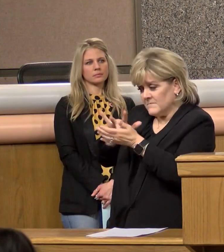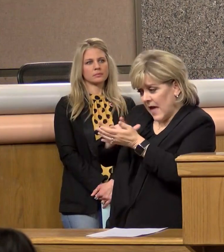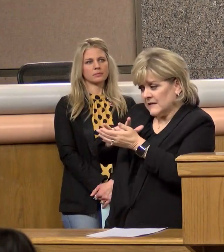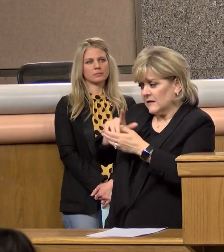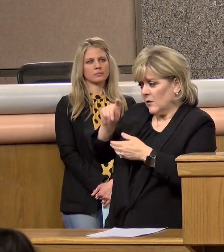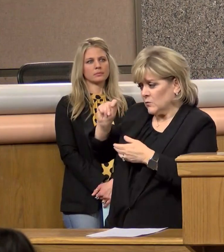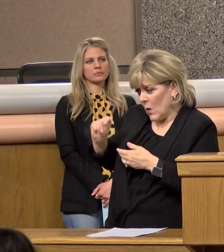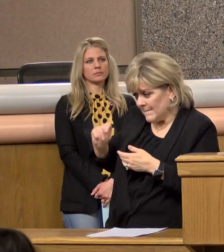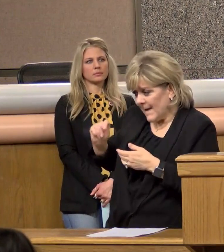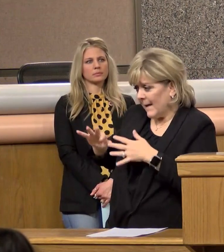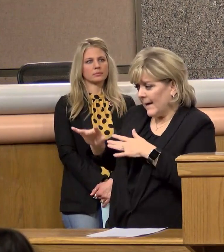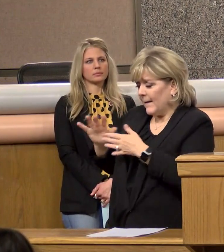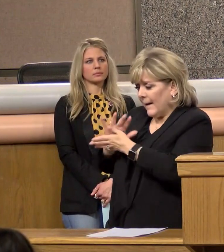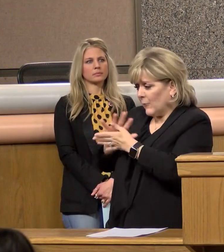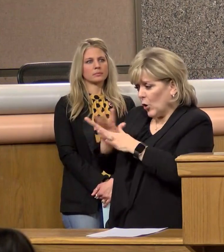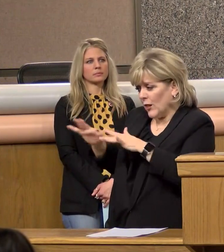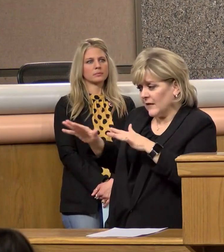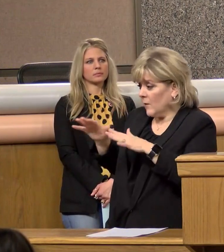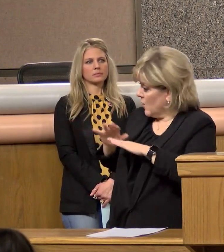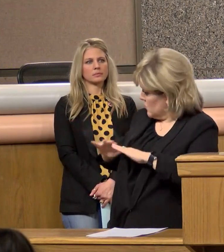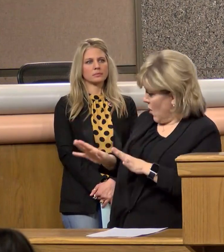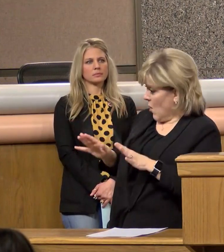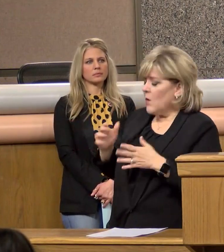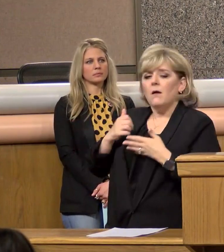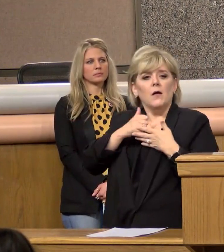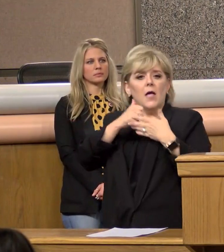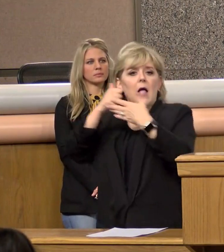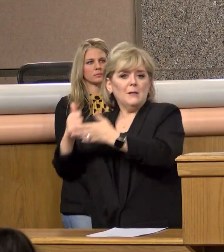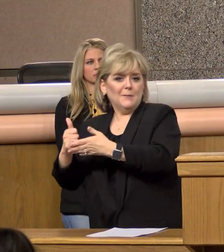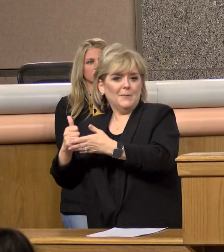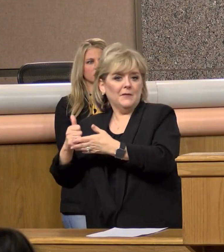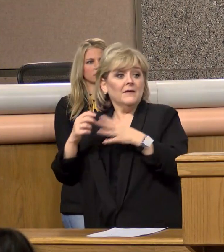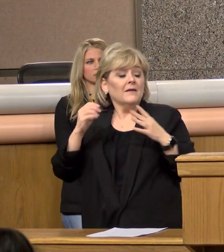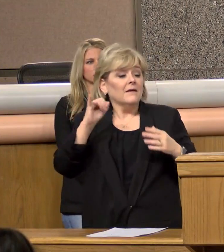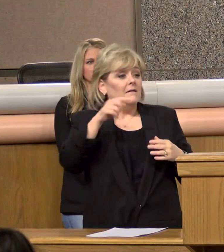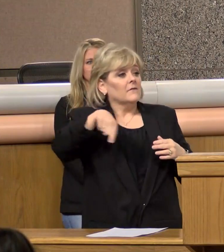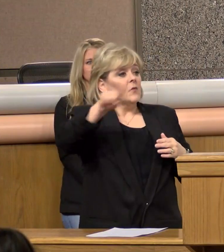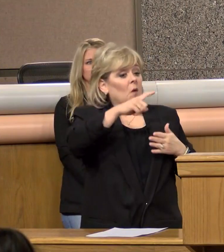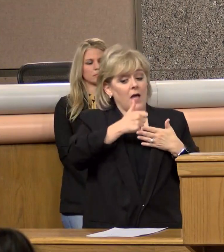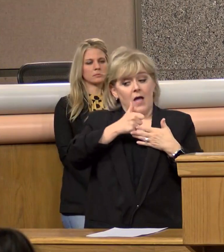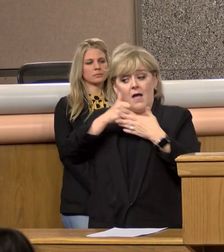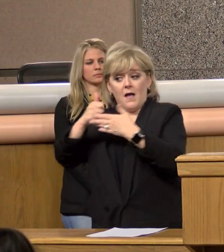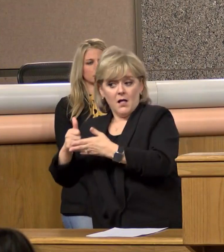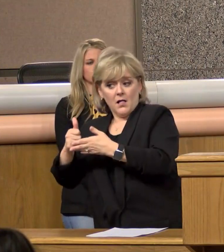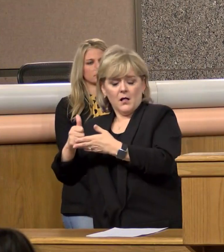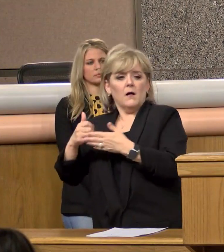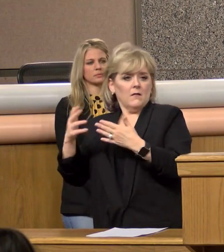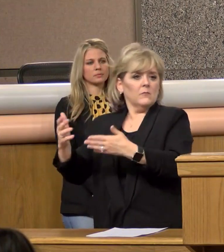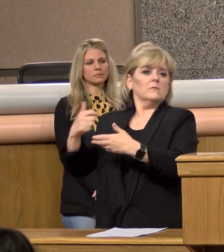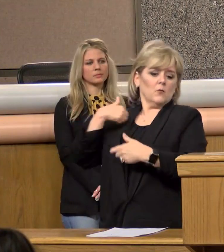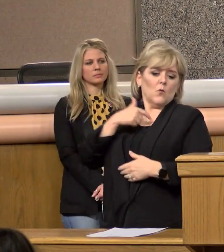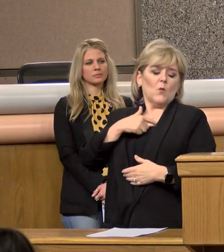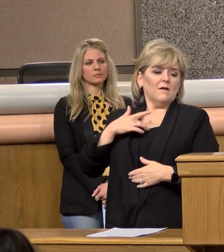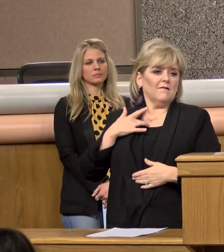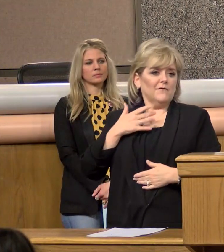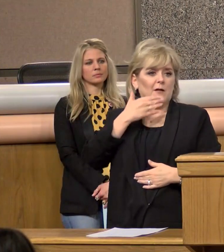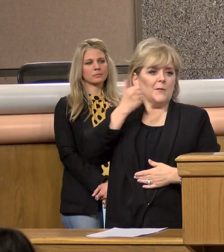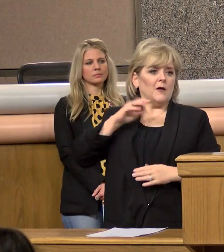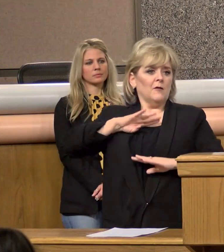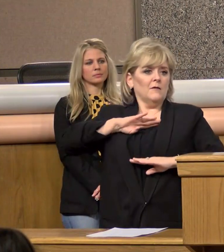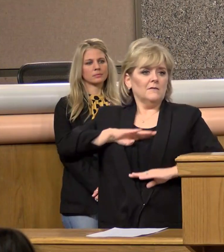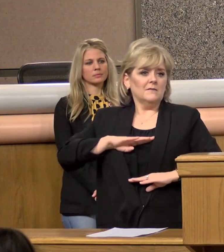Uh and if they don't have those things help them out. Helping others is a wonderful way to feed our souls and to help us manage our own stress. And